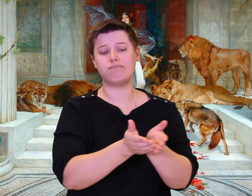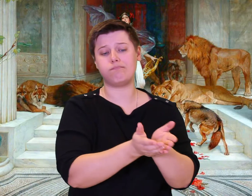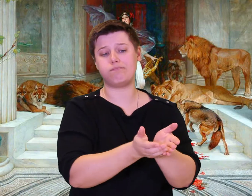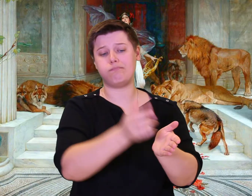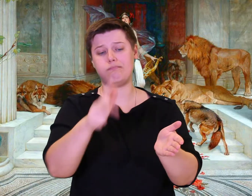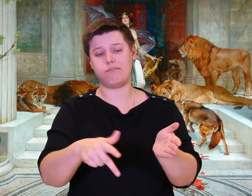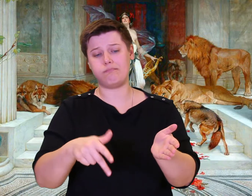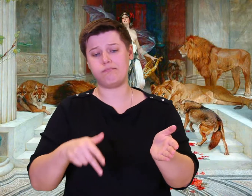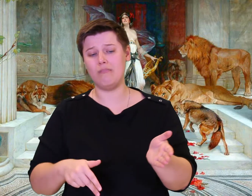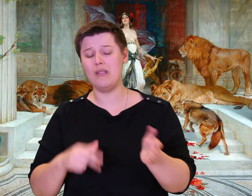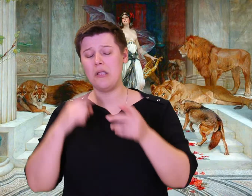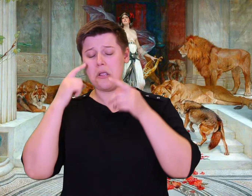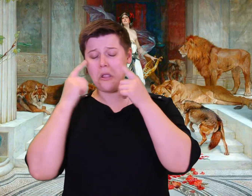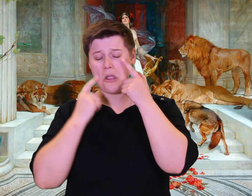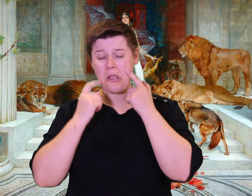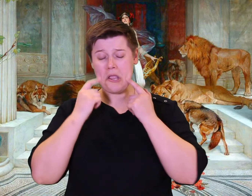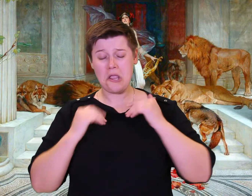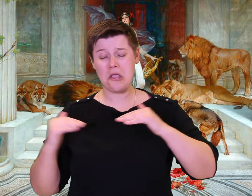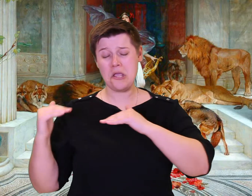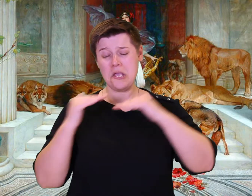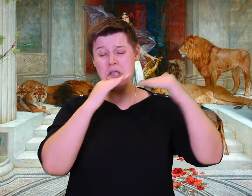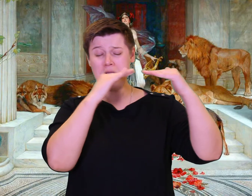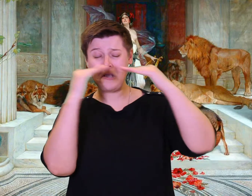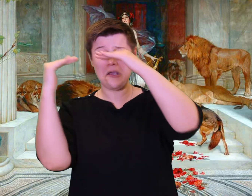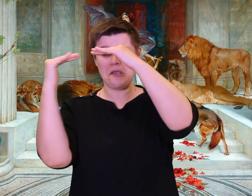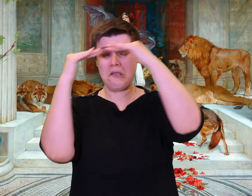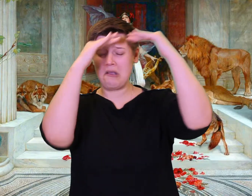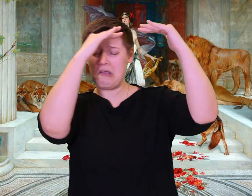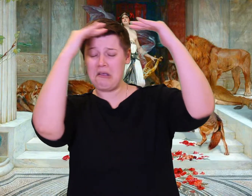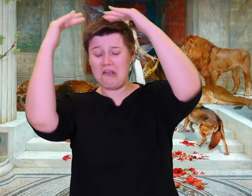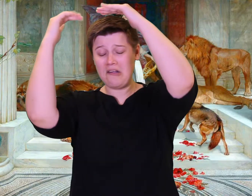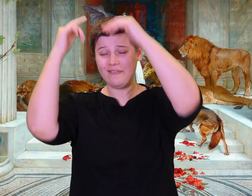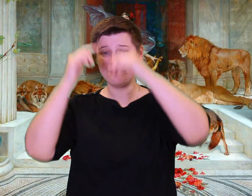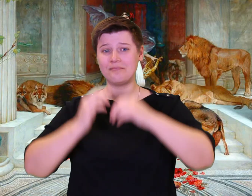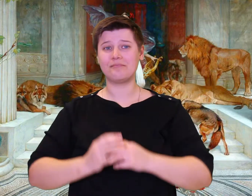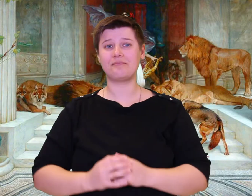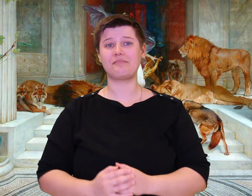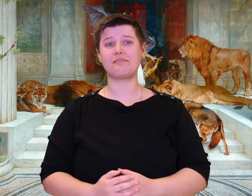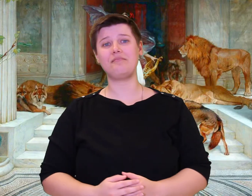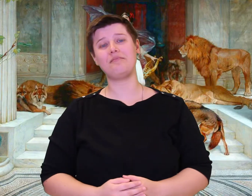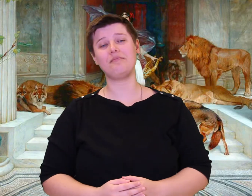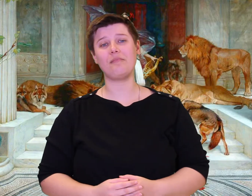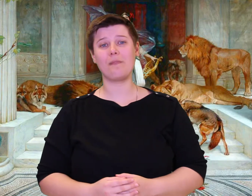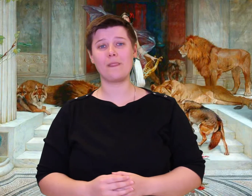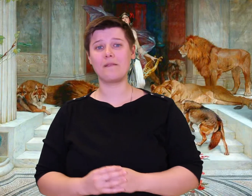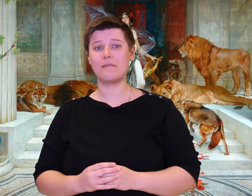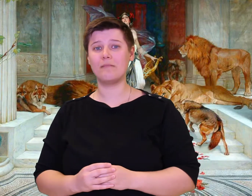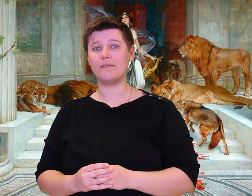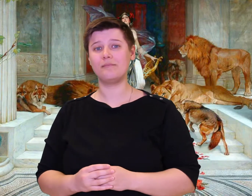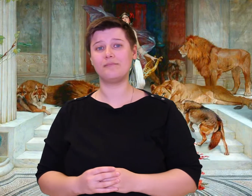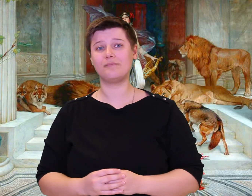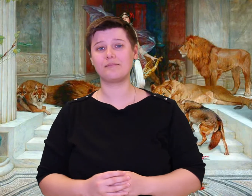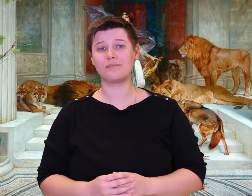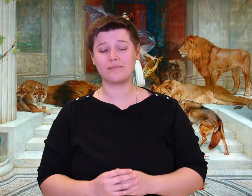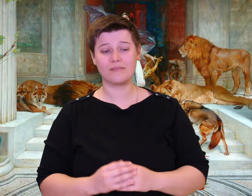My heart agreed, and I went down to my swift ship on the shore. I found my loyal men beside the